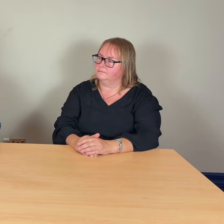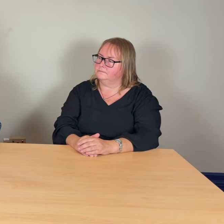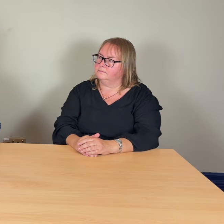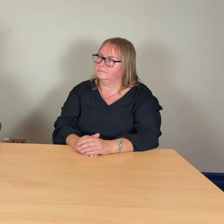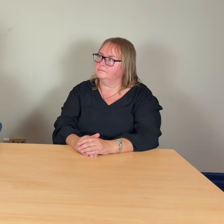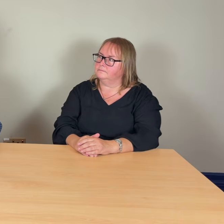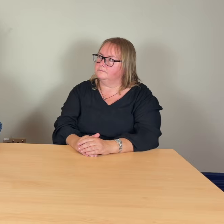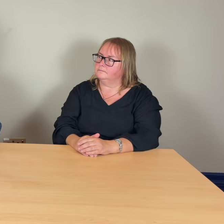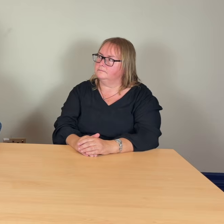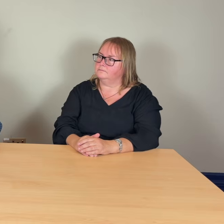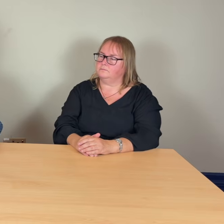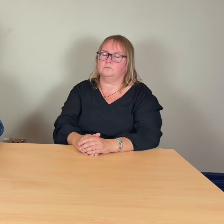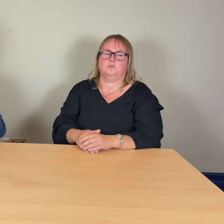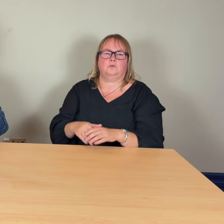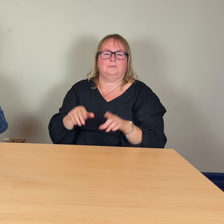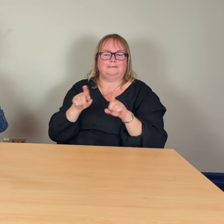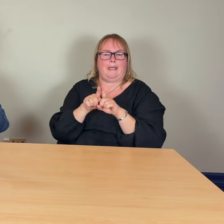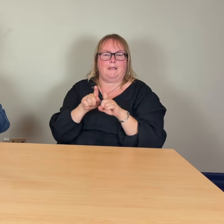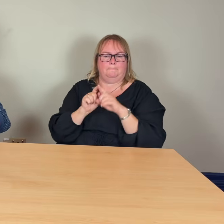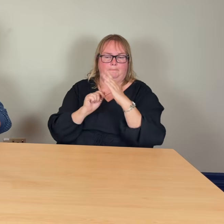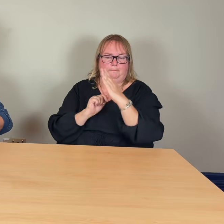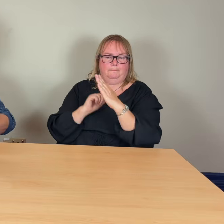And we do this for each side as we go along.